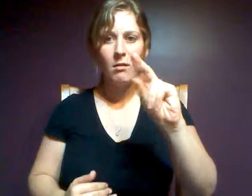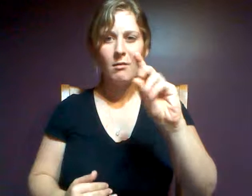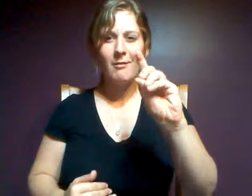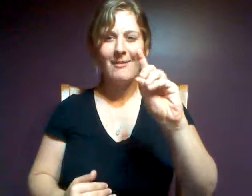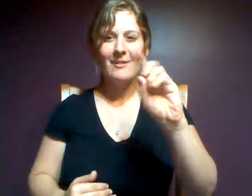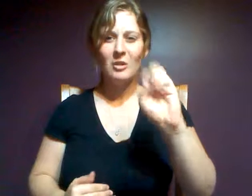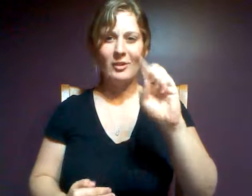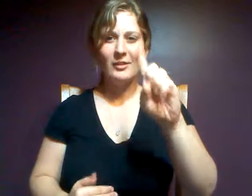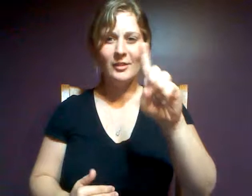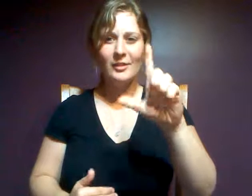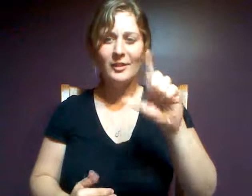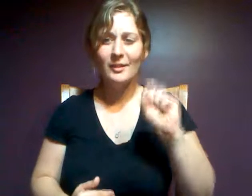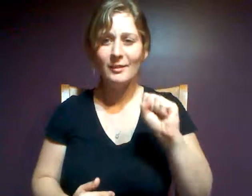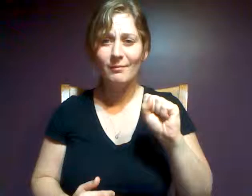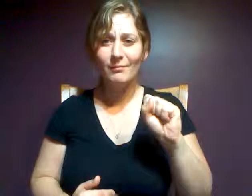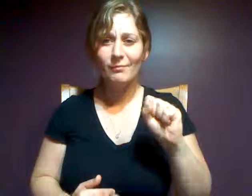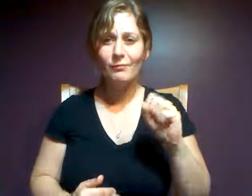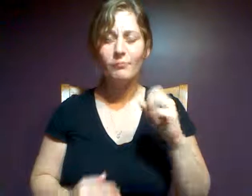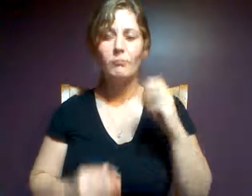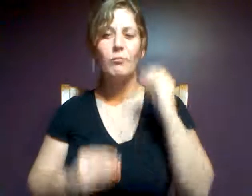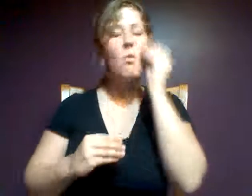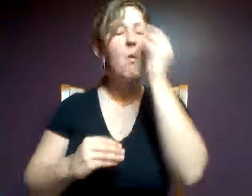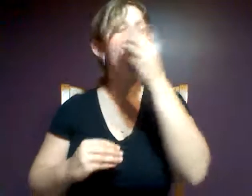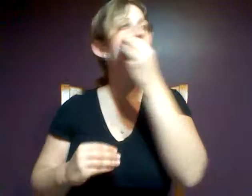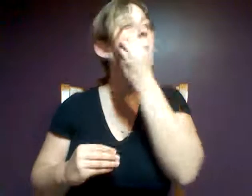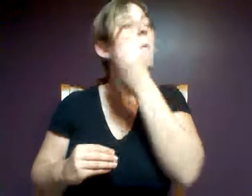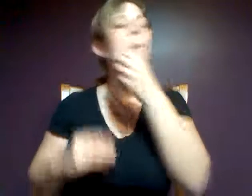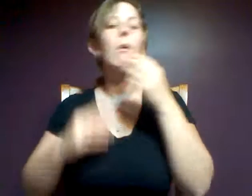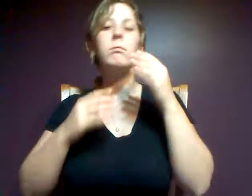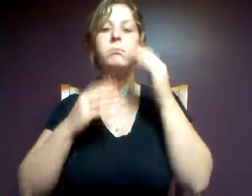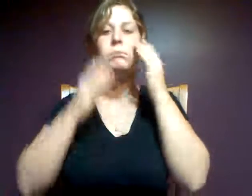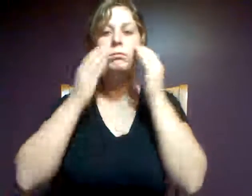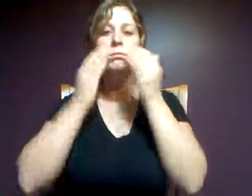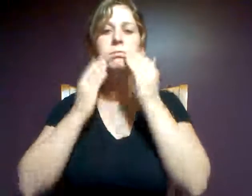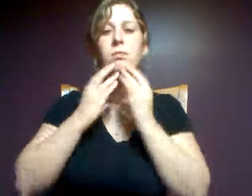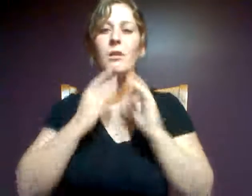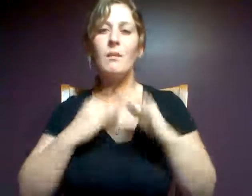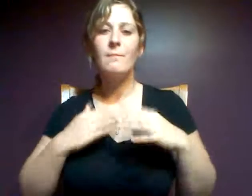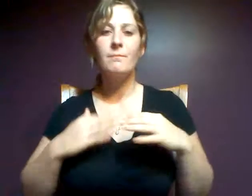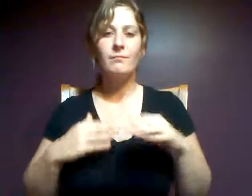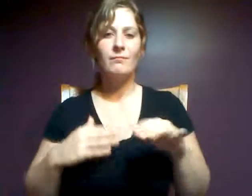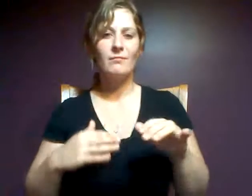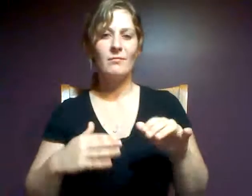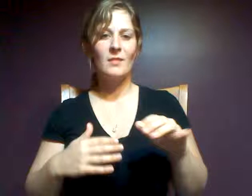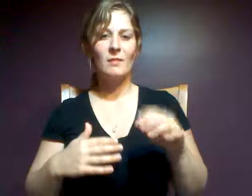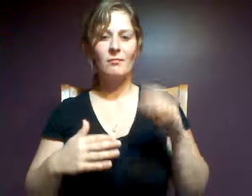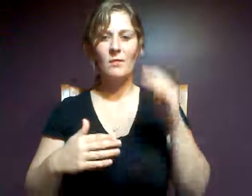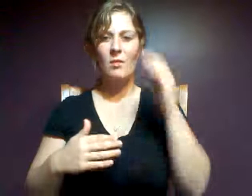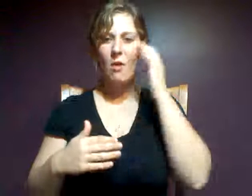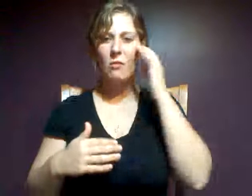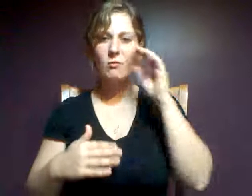routine. And trends like inspiration, thigh gap, bikini bridge, and pro-ana. For those who don't know, pro-ana